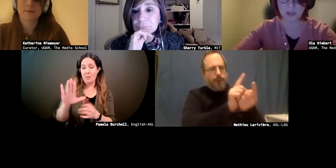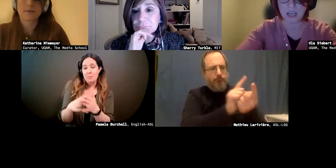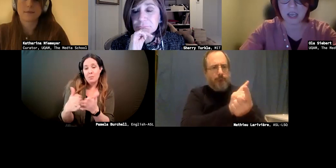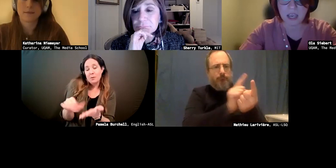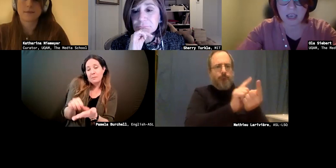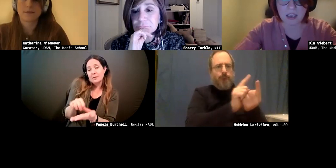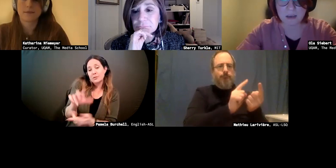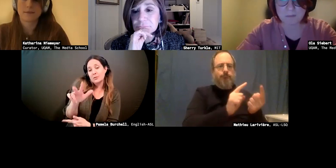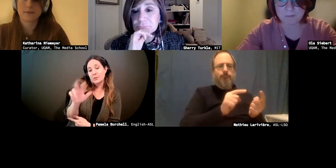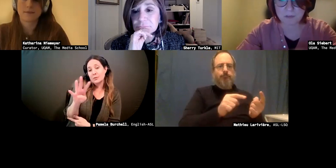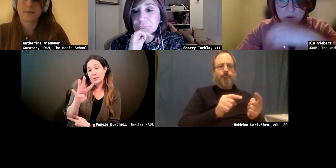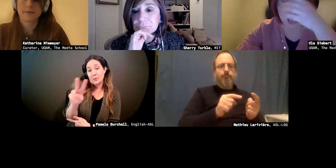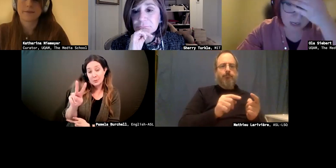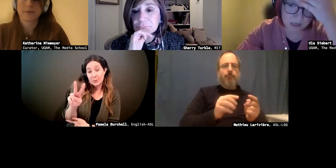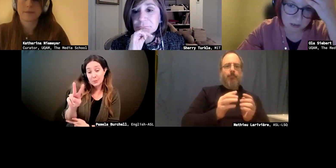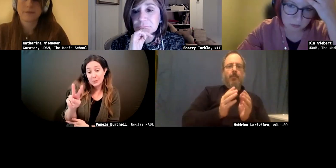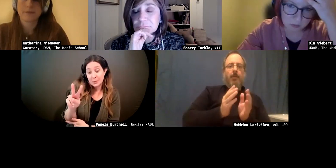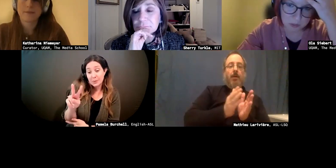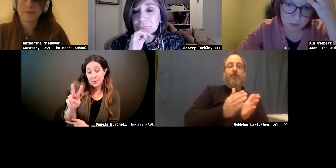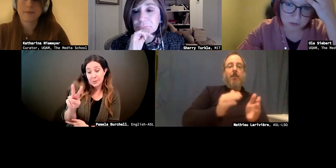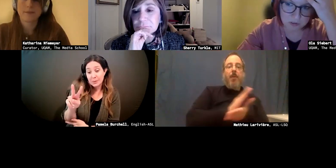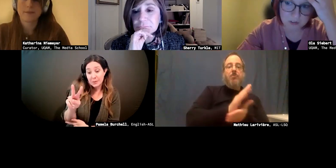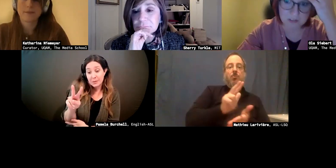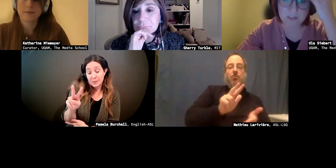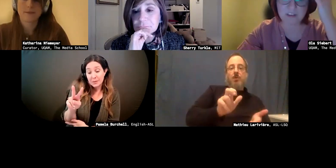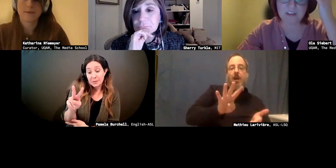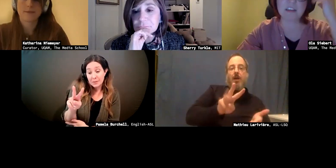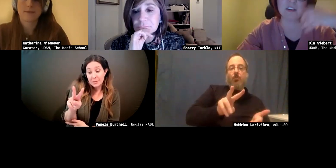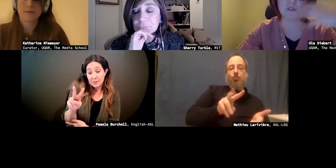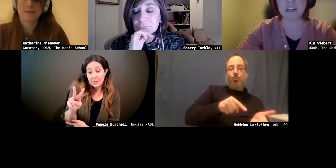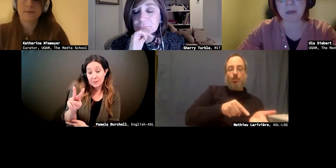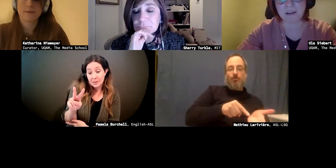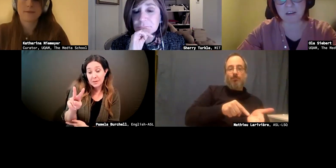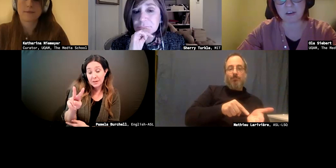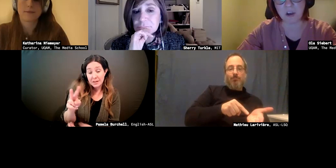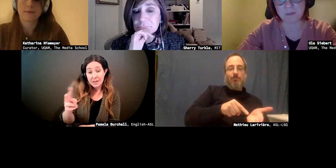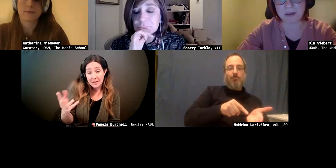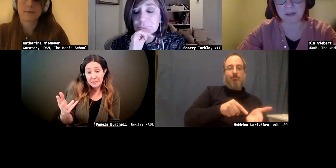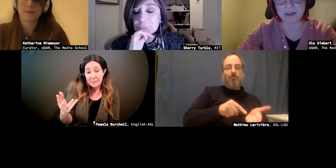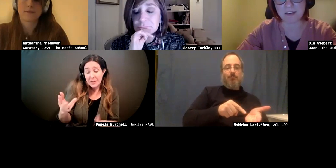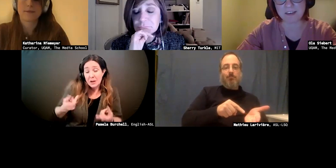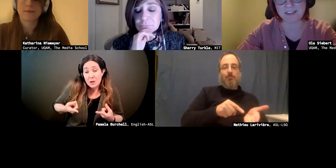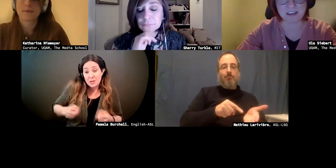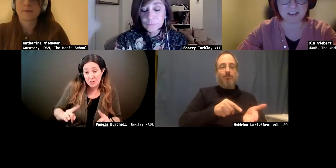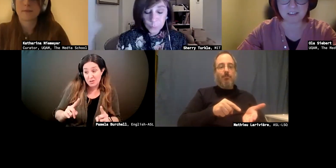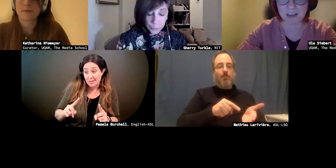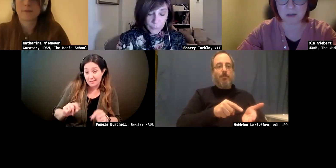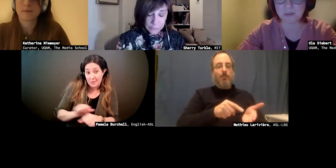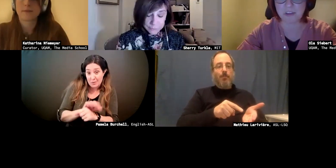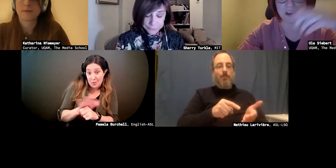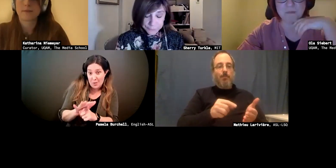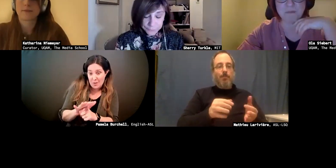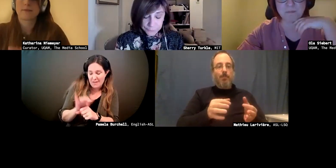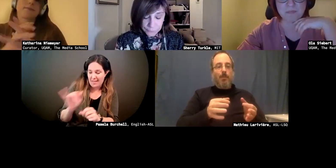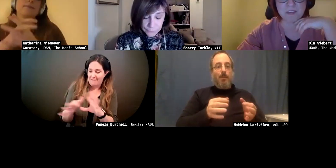342. So we wondered, during COVID pandemic, the sentence